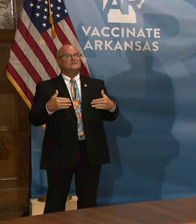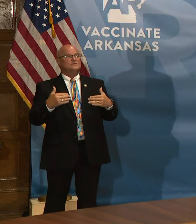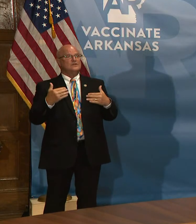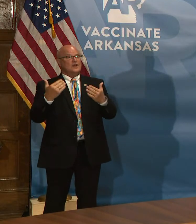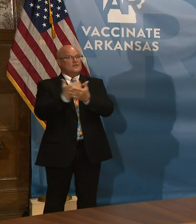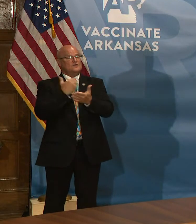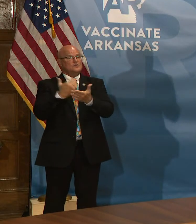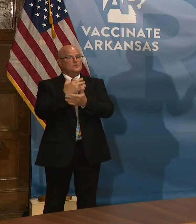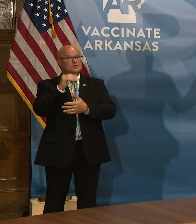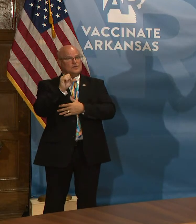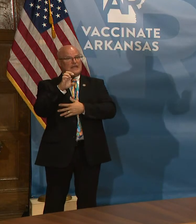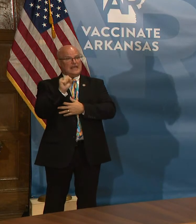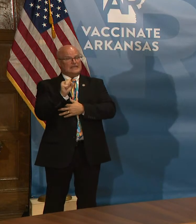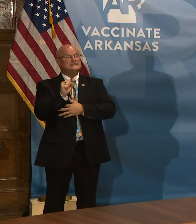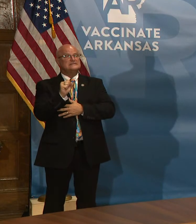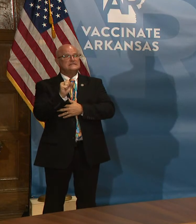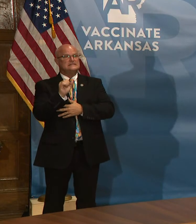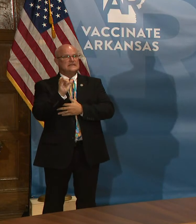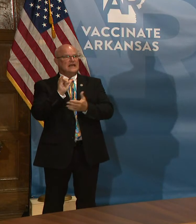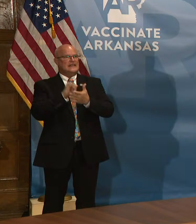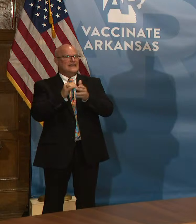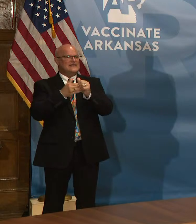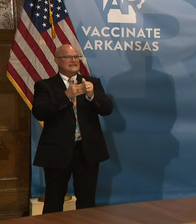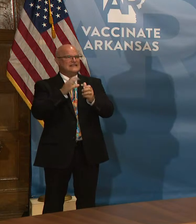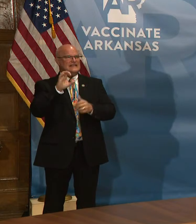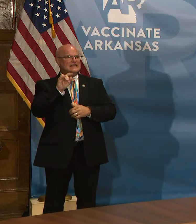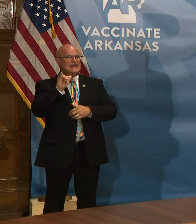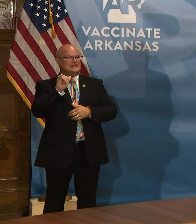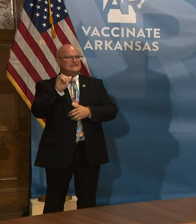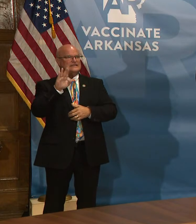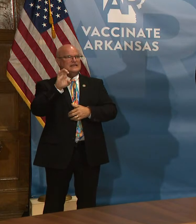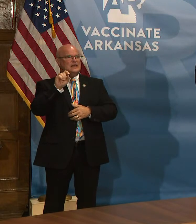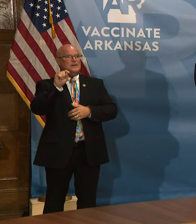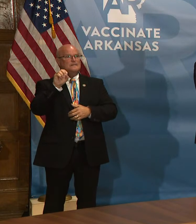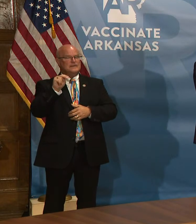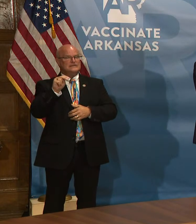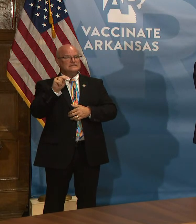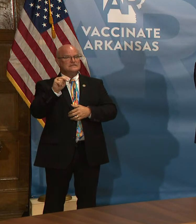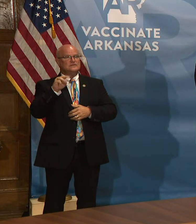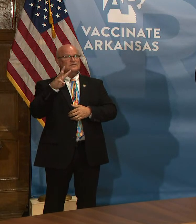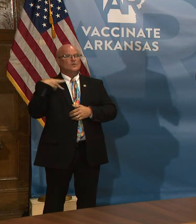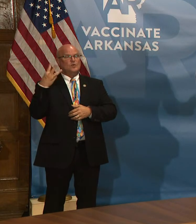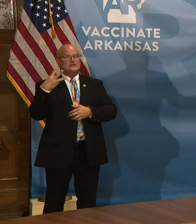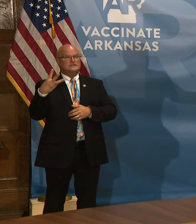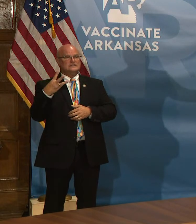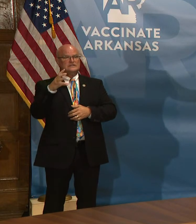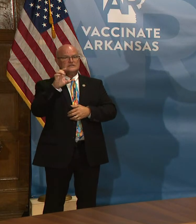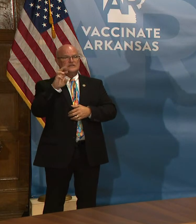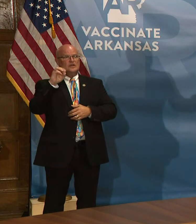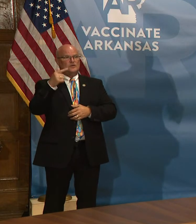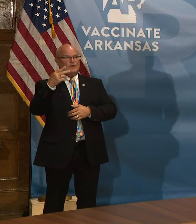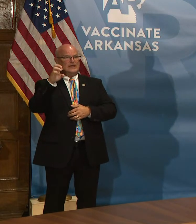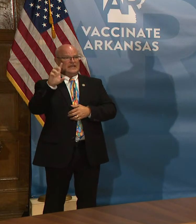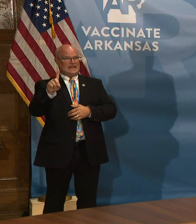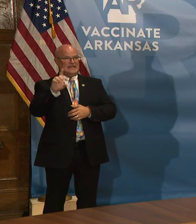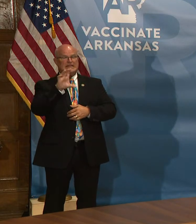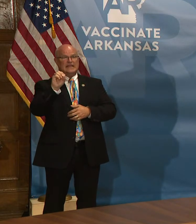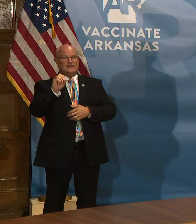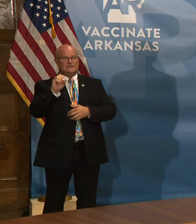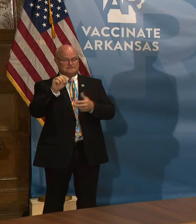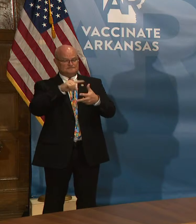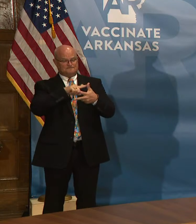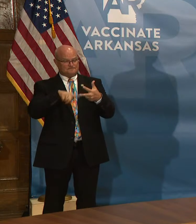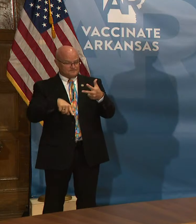new cases, just the leading counties, Benton, Washington, and Craighead counties. I continue to be very pleased with